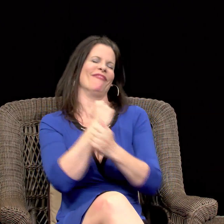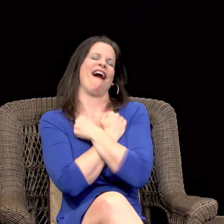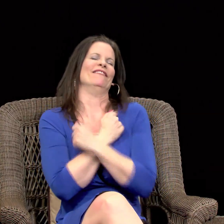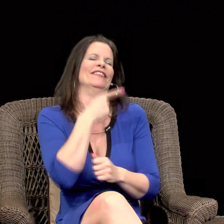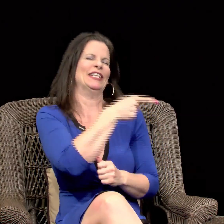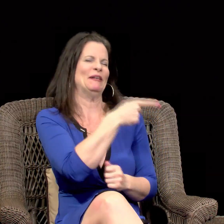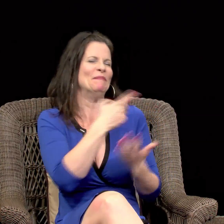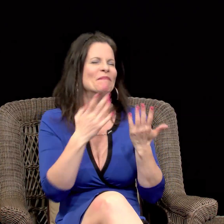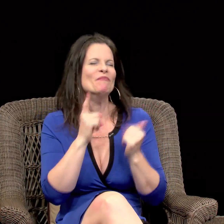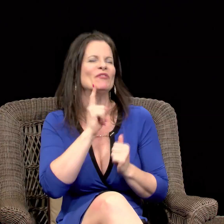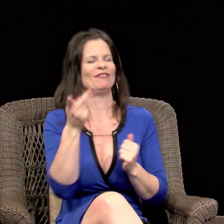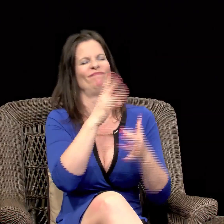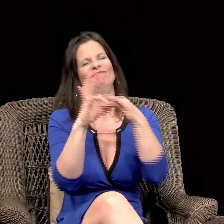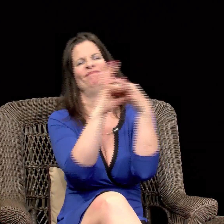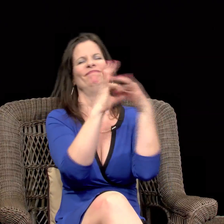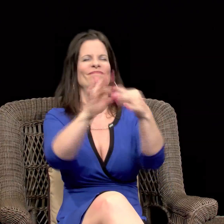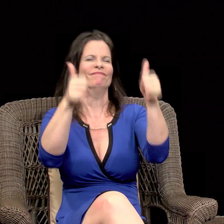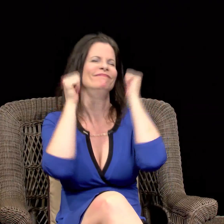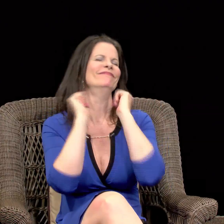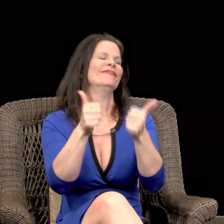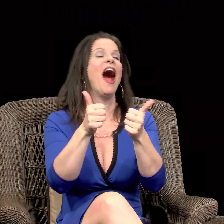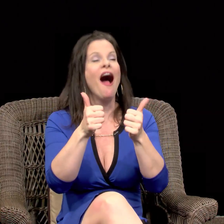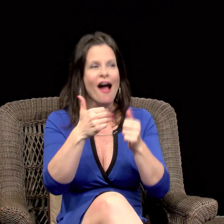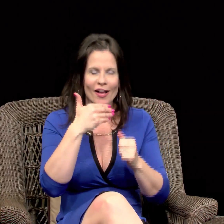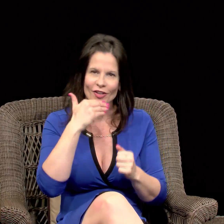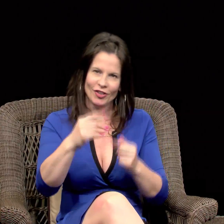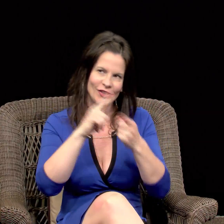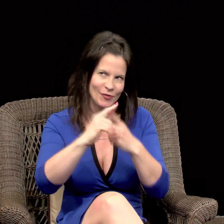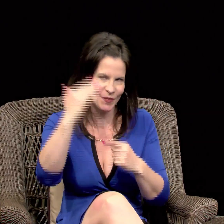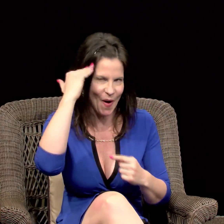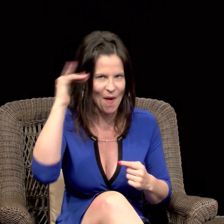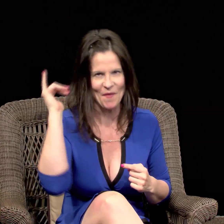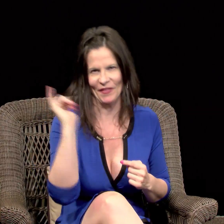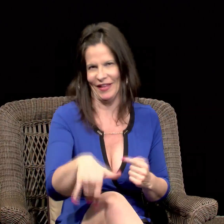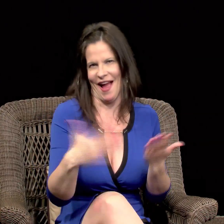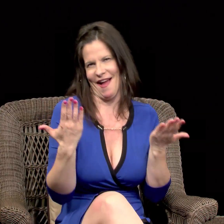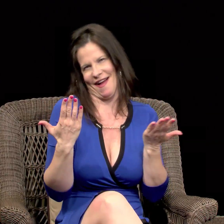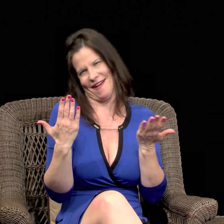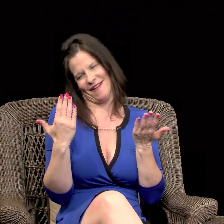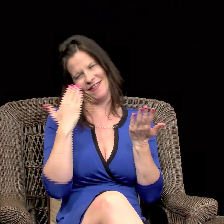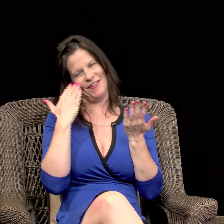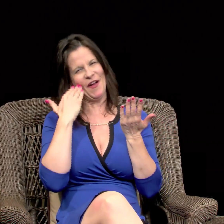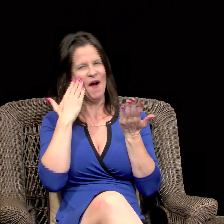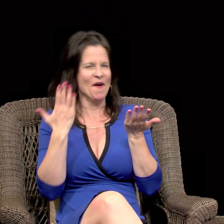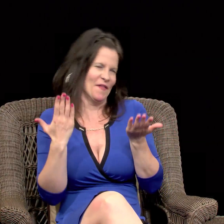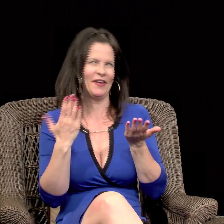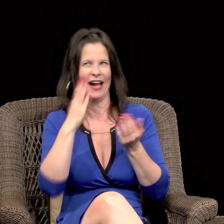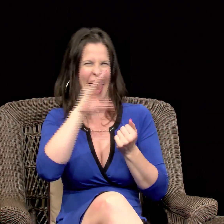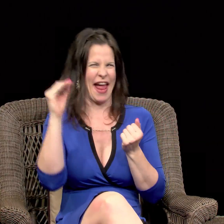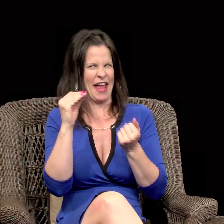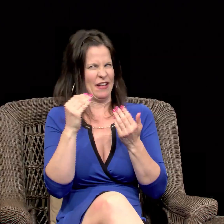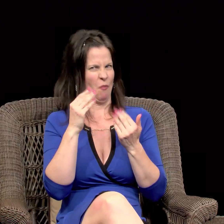kidding. They love him, and there is no jealousy." So,